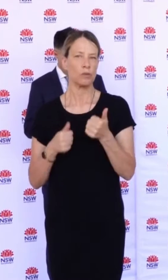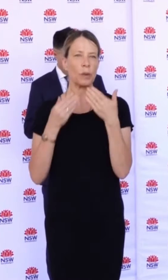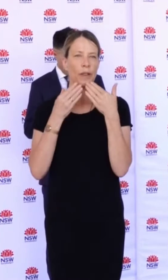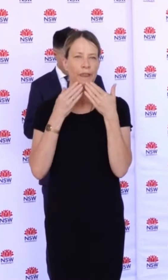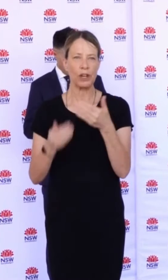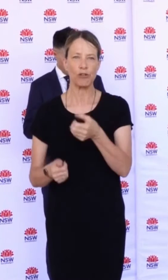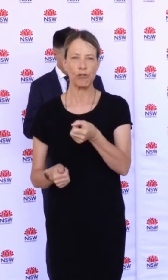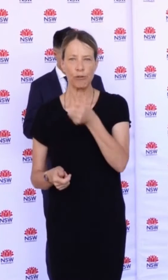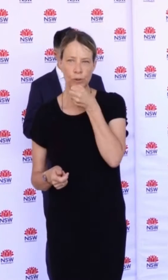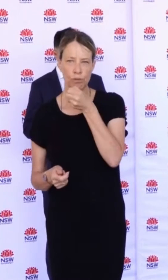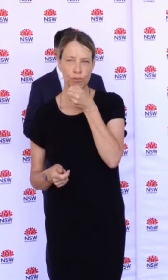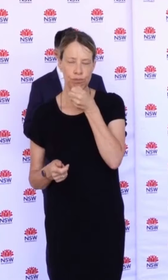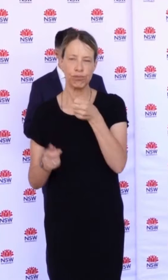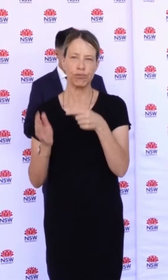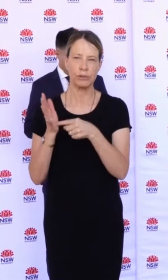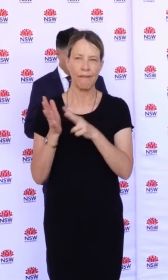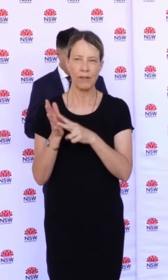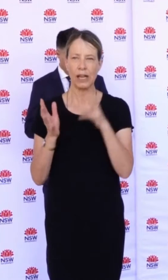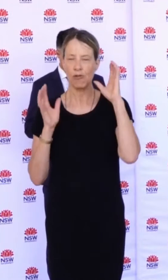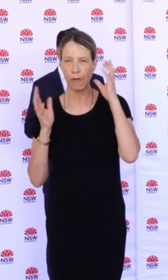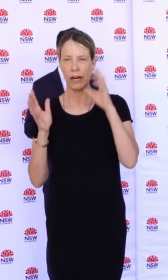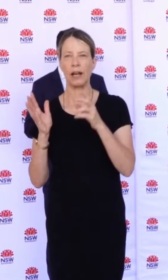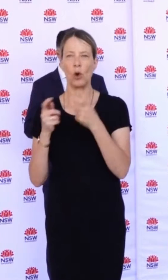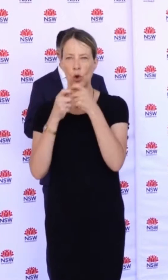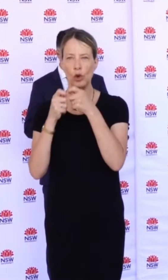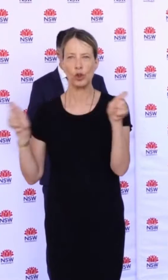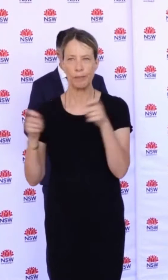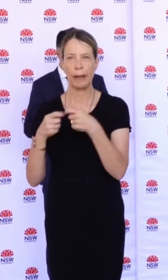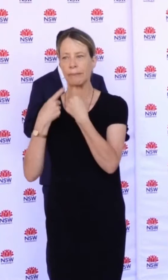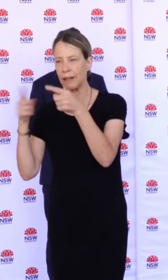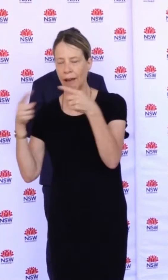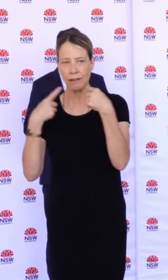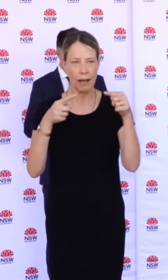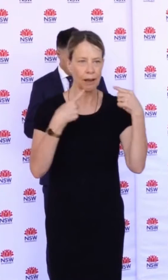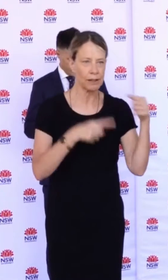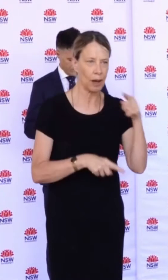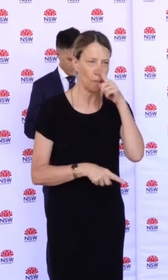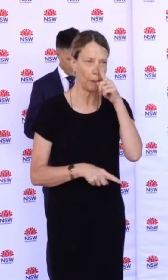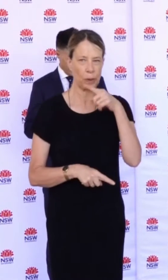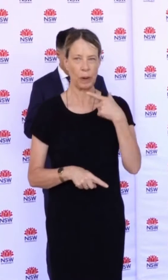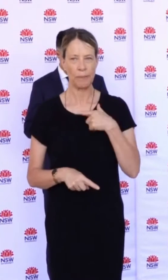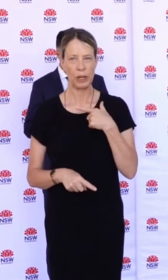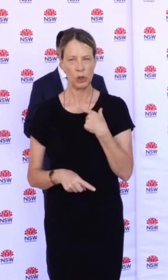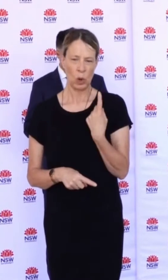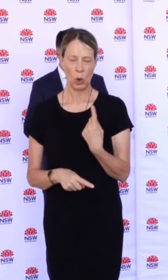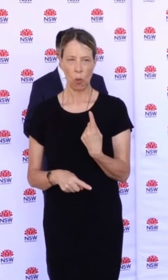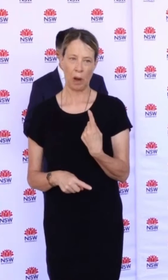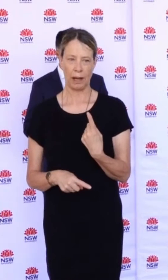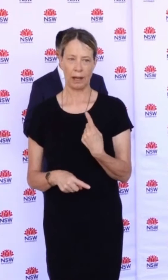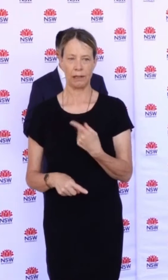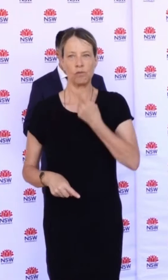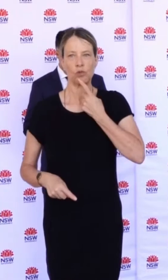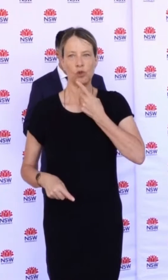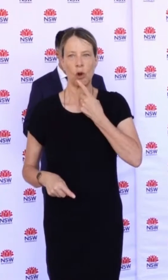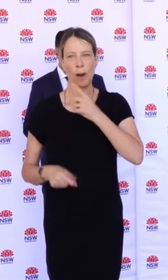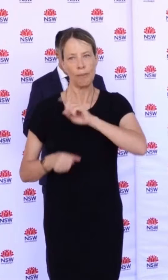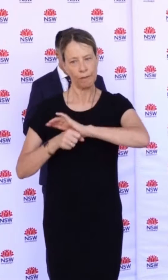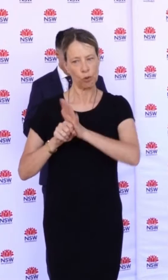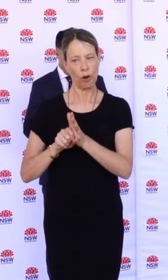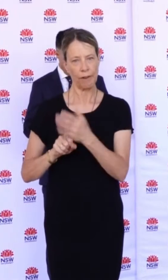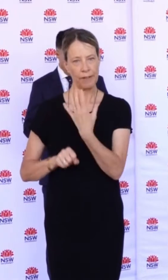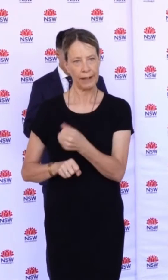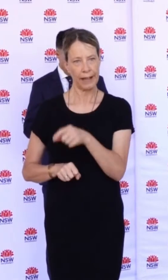obviously from Brisbane on the basis of one of the variants of concern, one of the variants of the virus being present